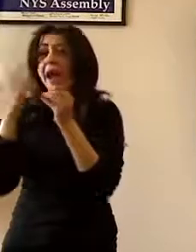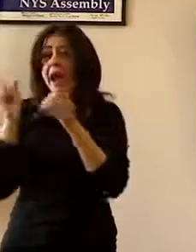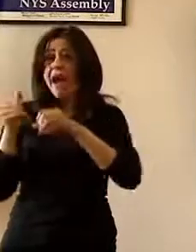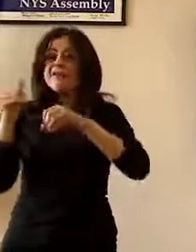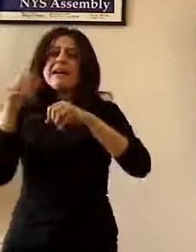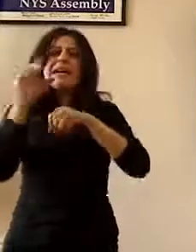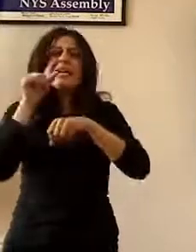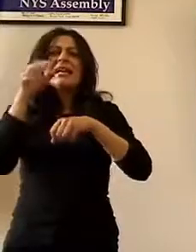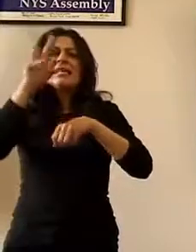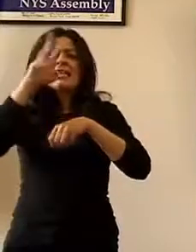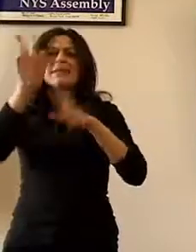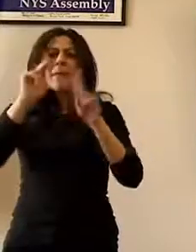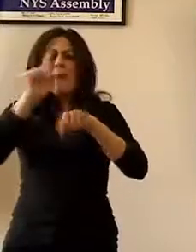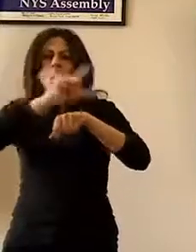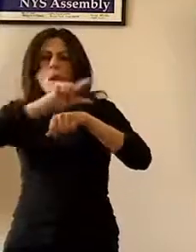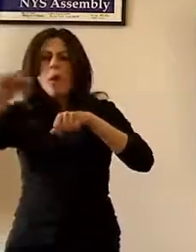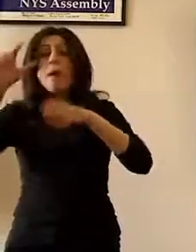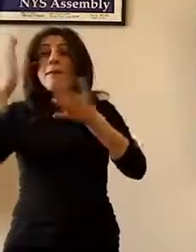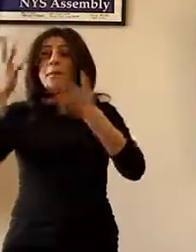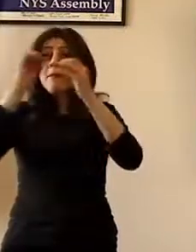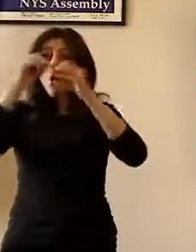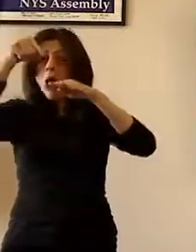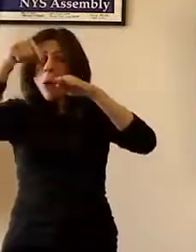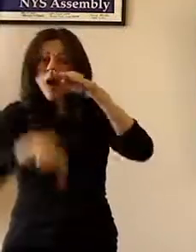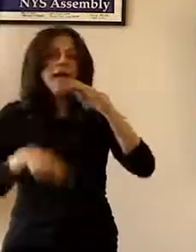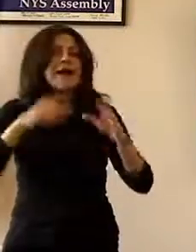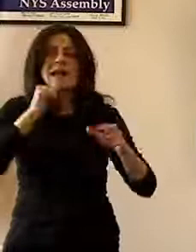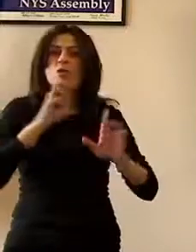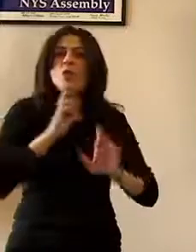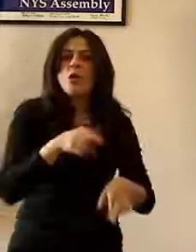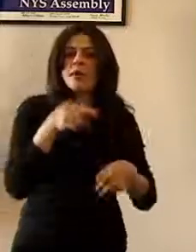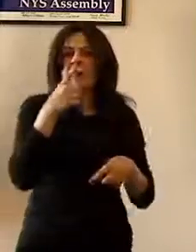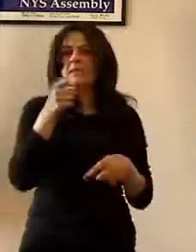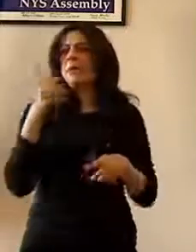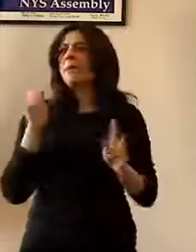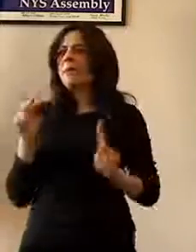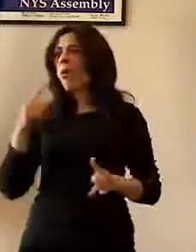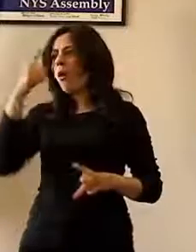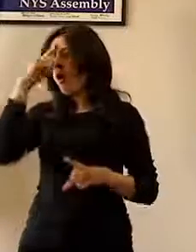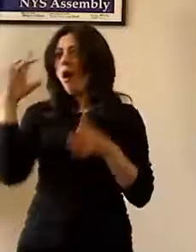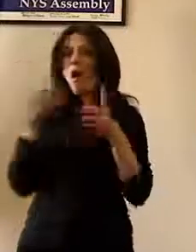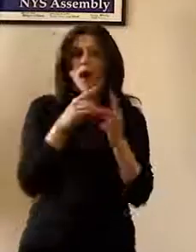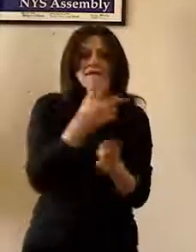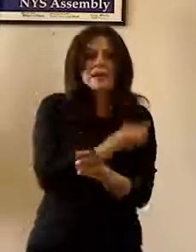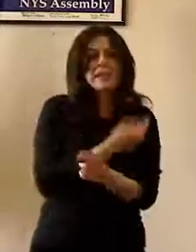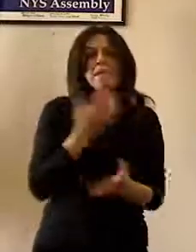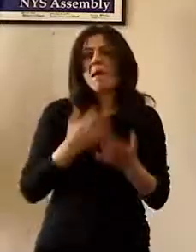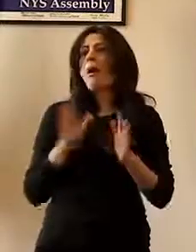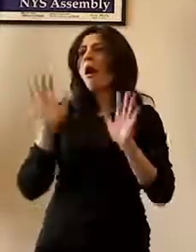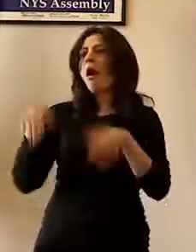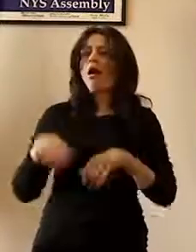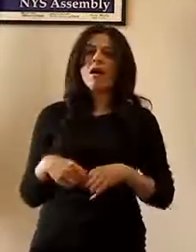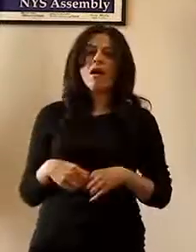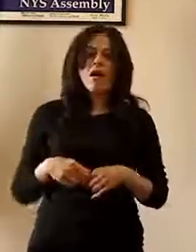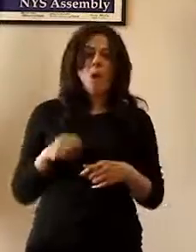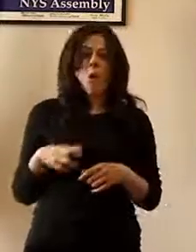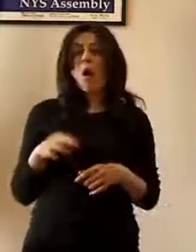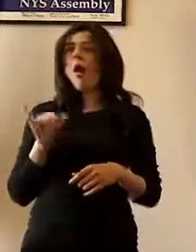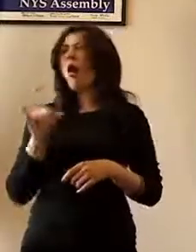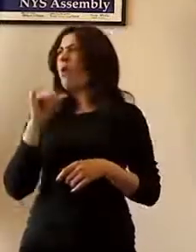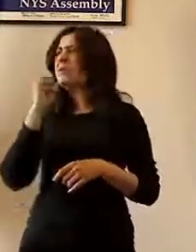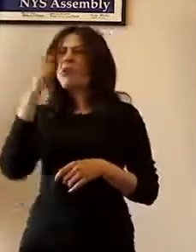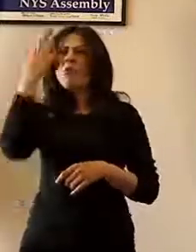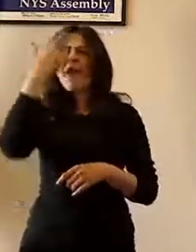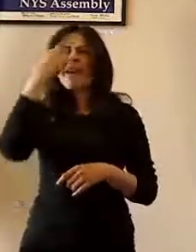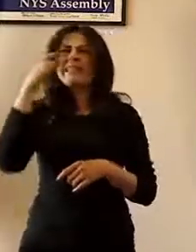there many more cases that were not reported because people just did not make that association or the